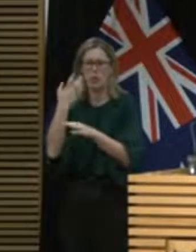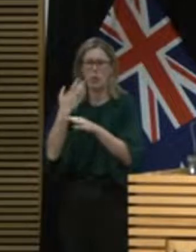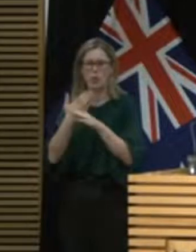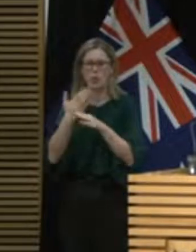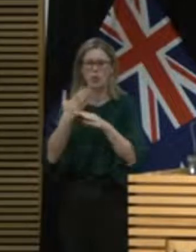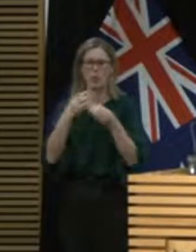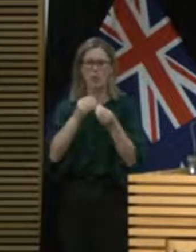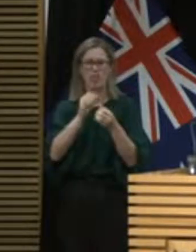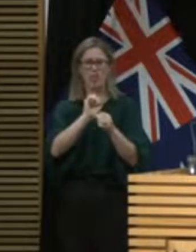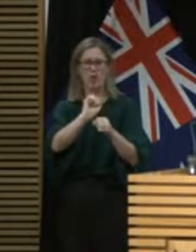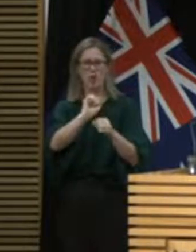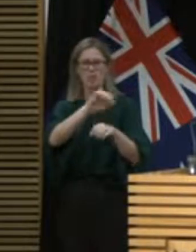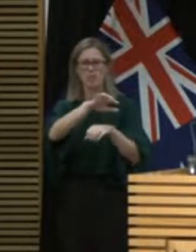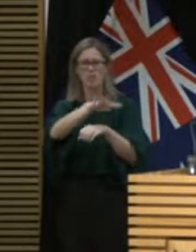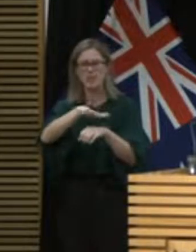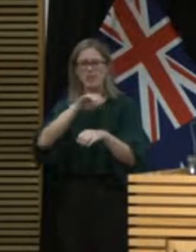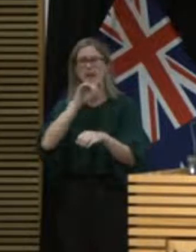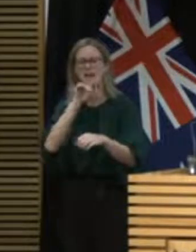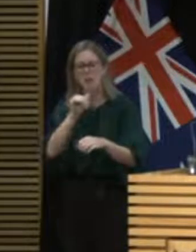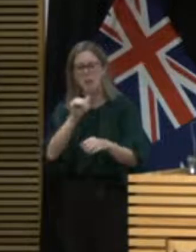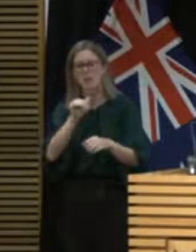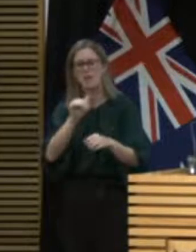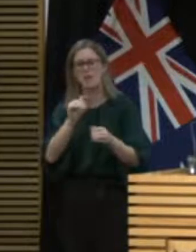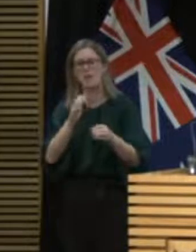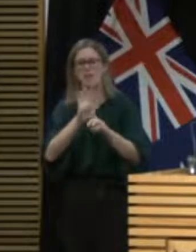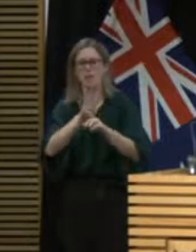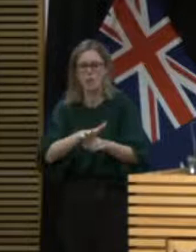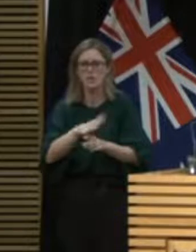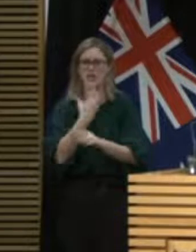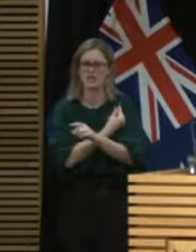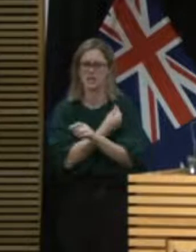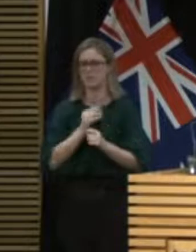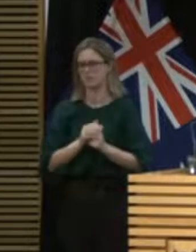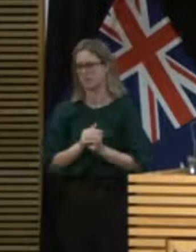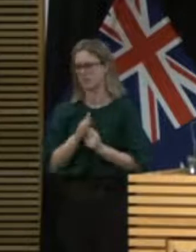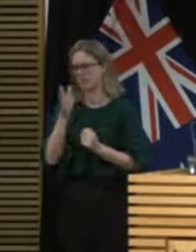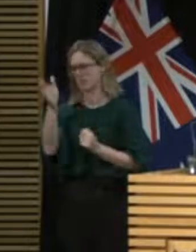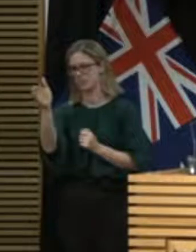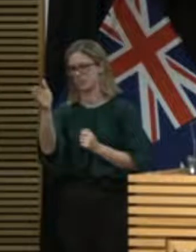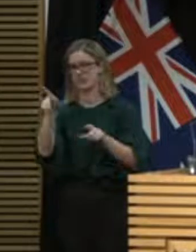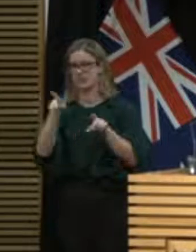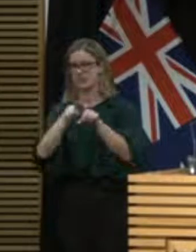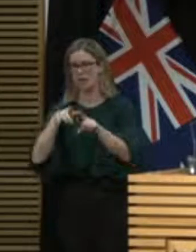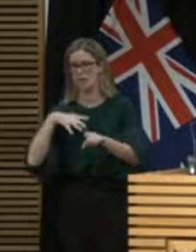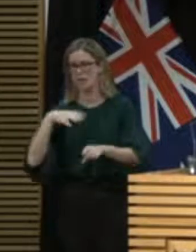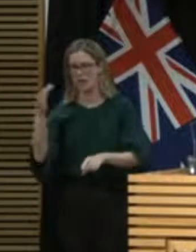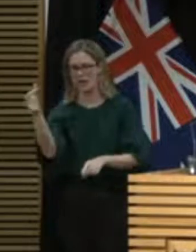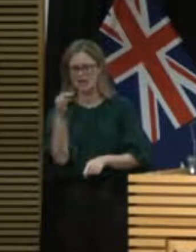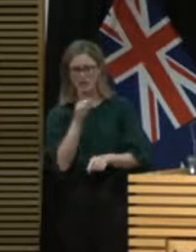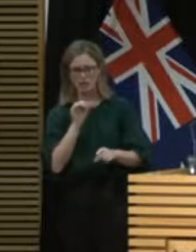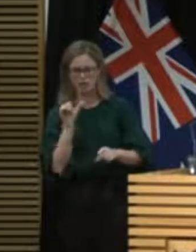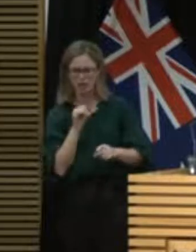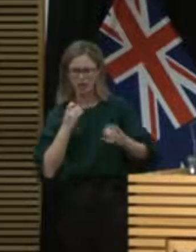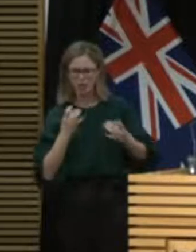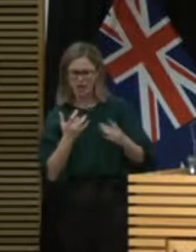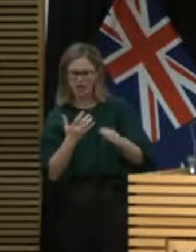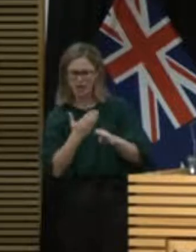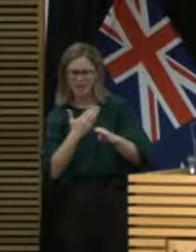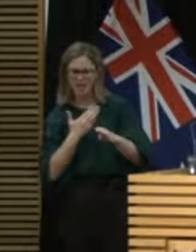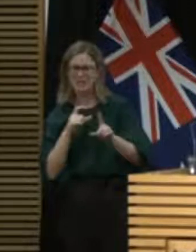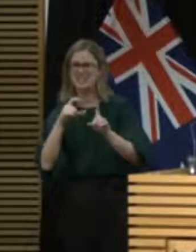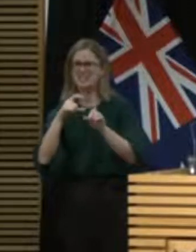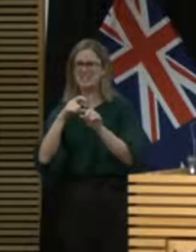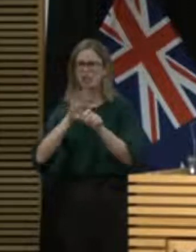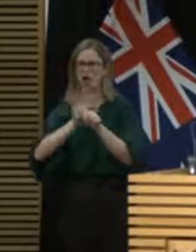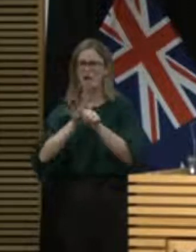workforces if we were to introduce mandates there. Because I guess the counter to it is that it's a preparedness thing, and whilst Delta has